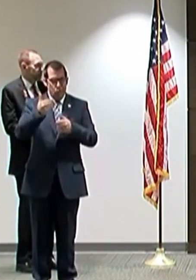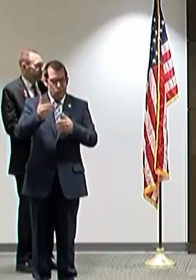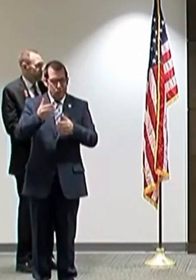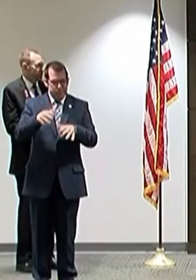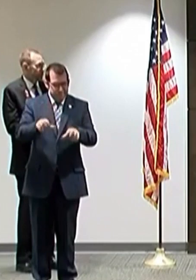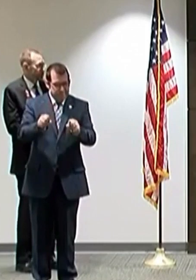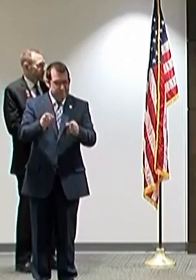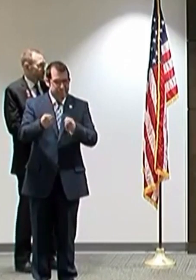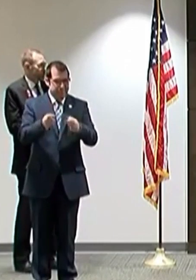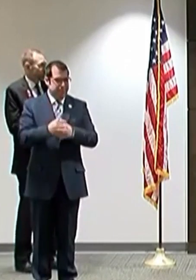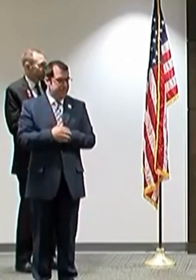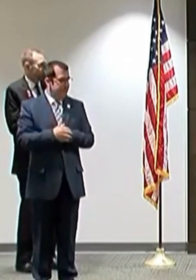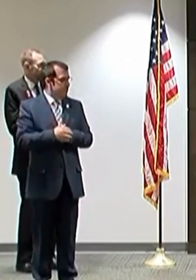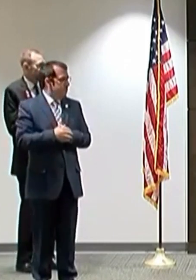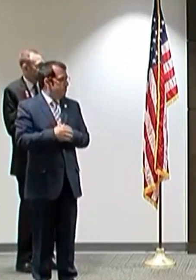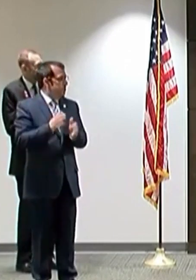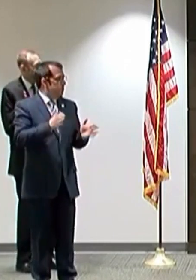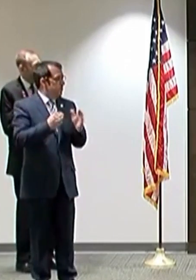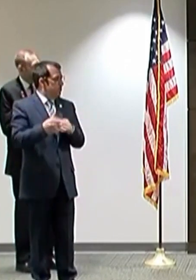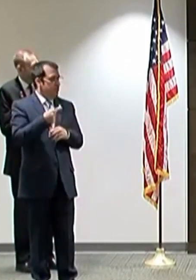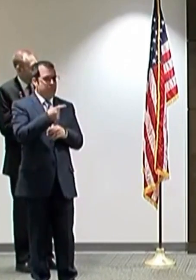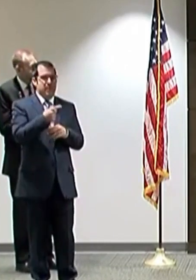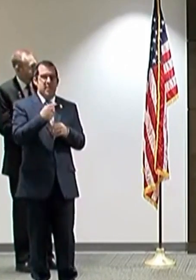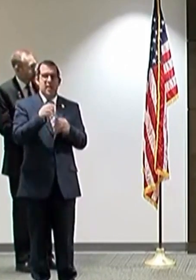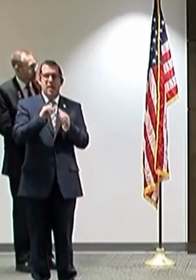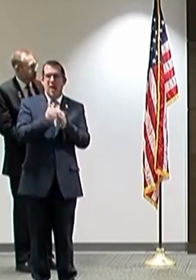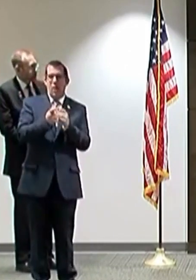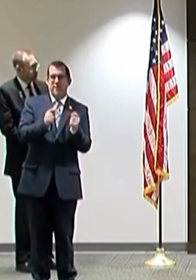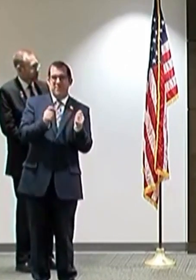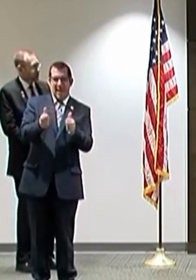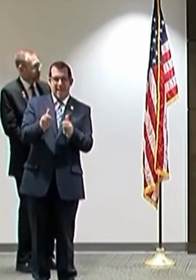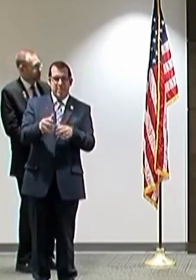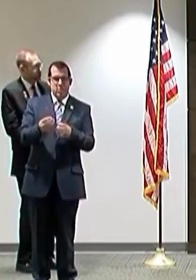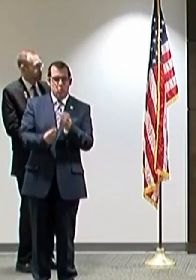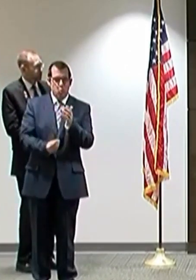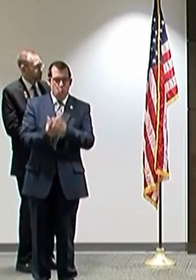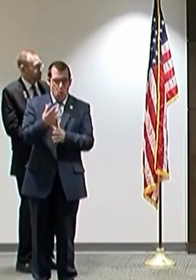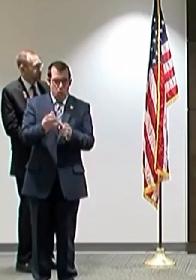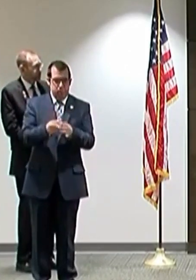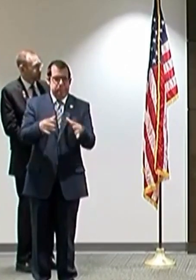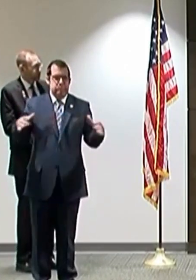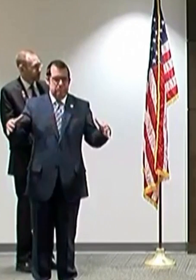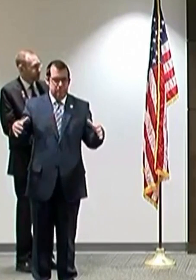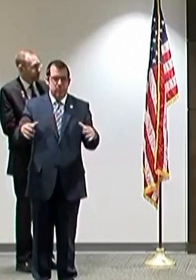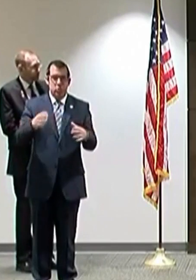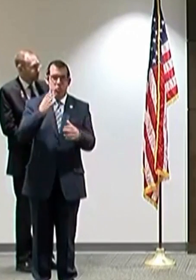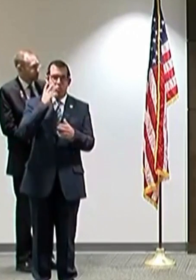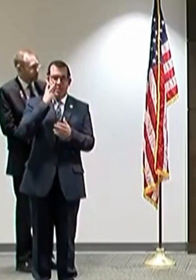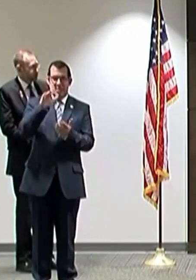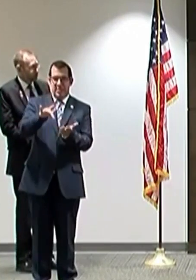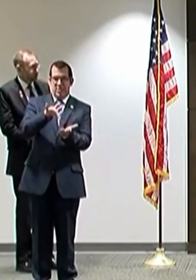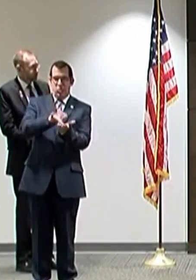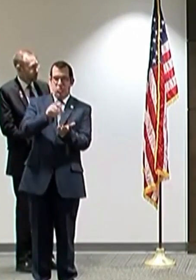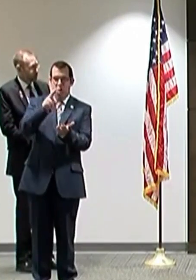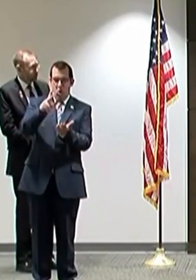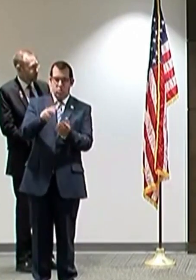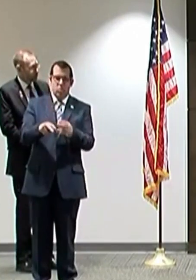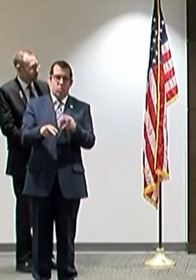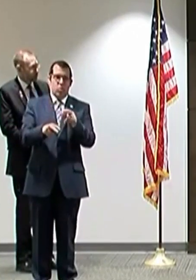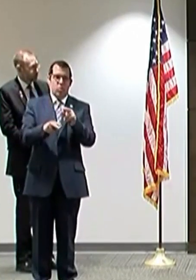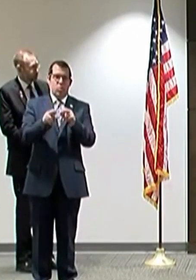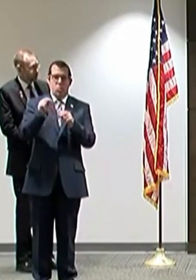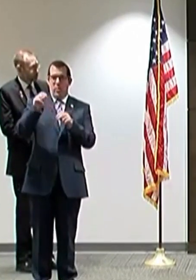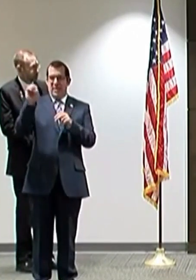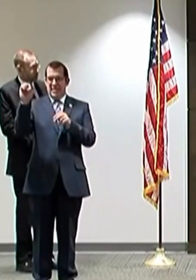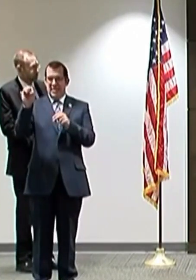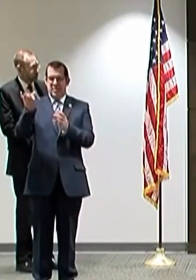you go on, this is the growth rate, and you can see the central region of Arkansas, the northeast, the